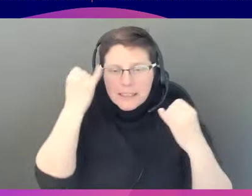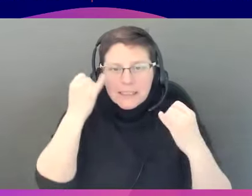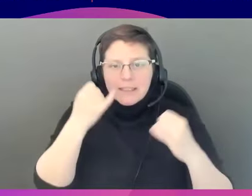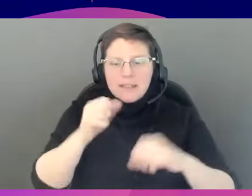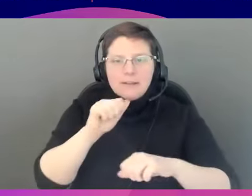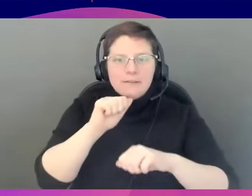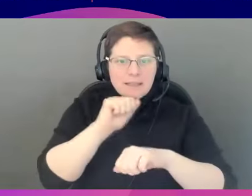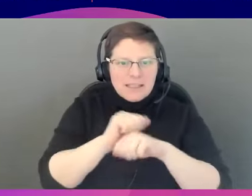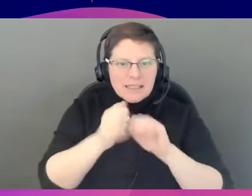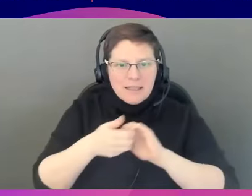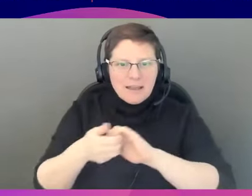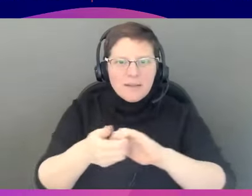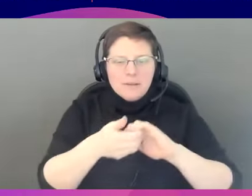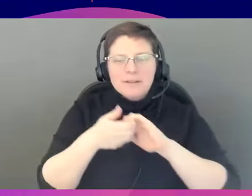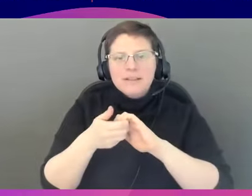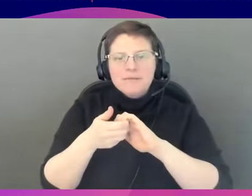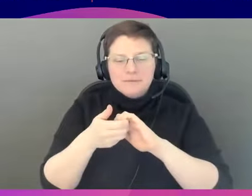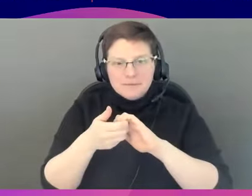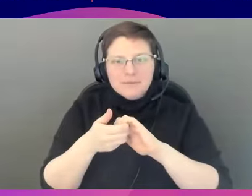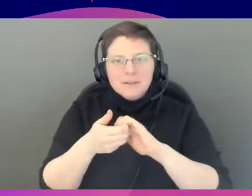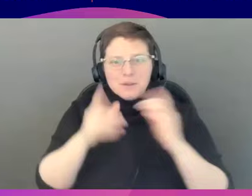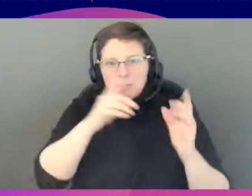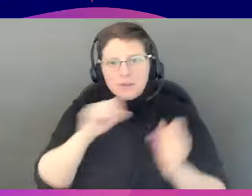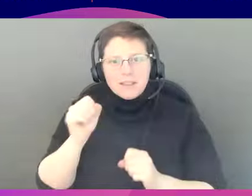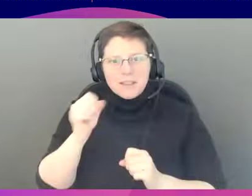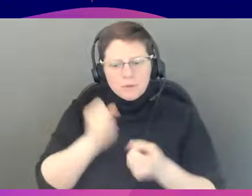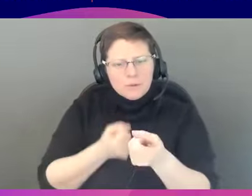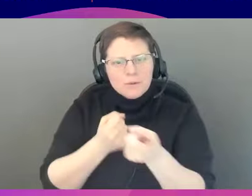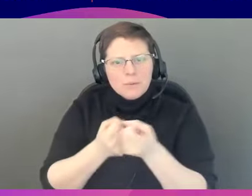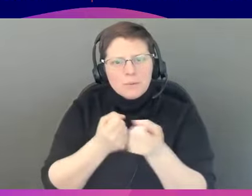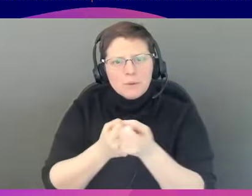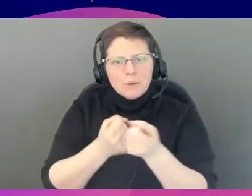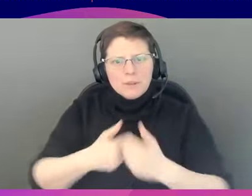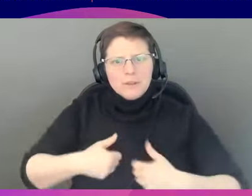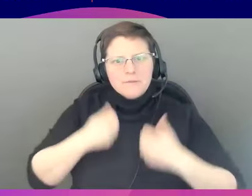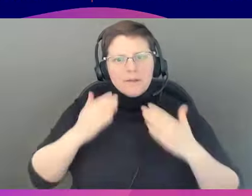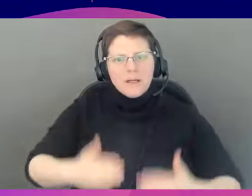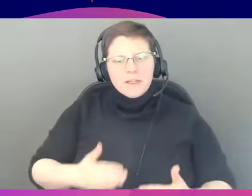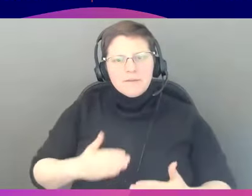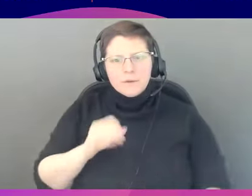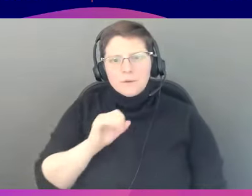strategies to supporting survivors of gender-based violence and their animals.